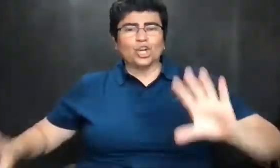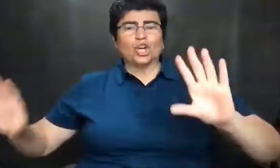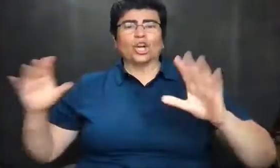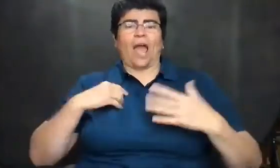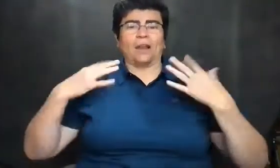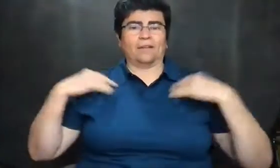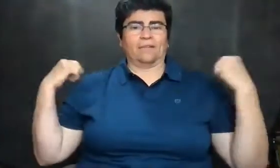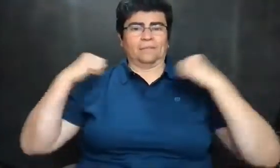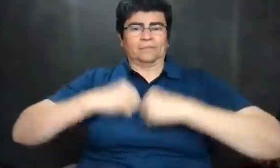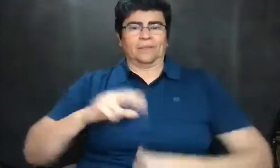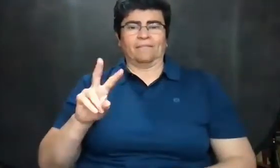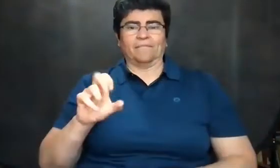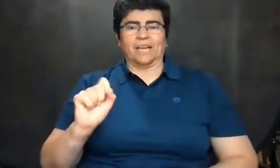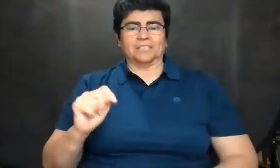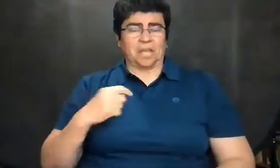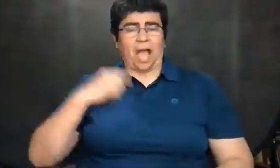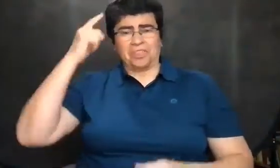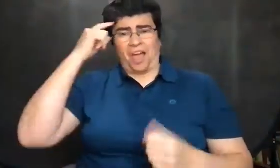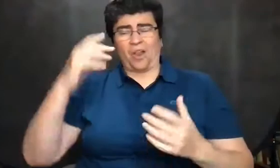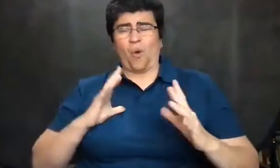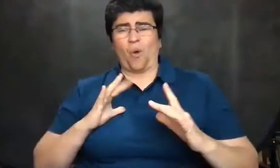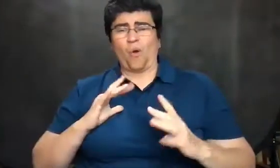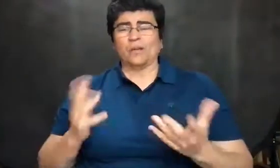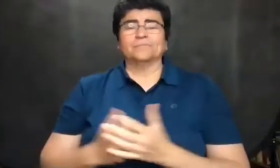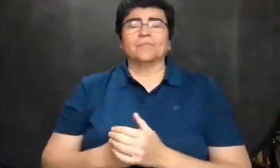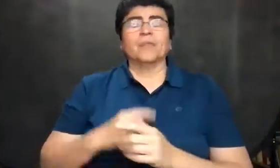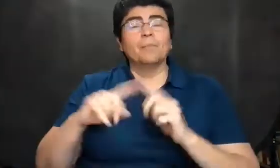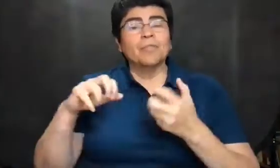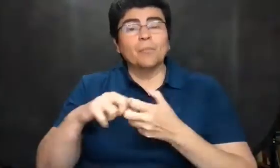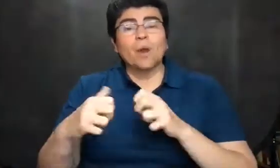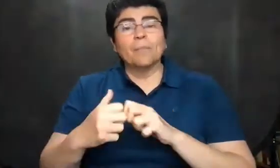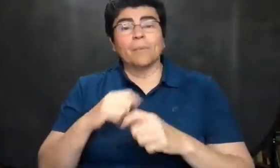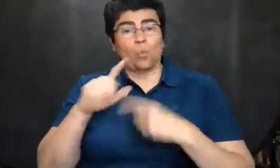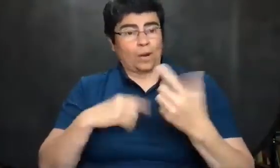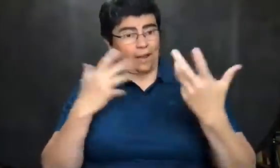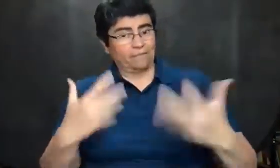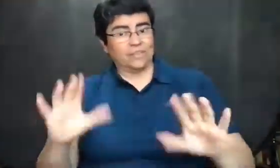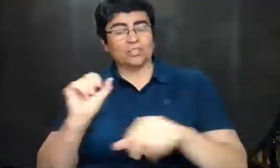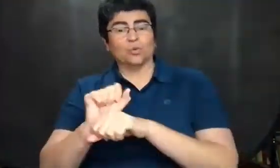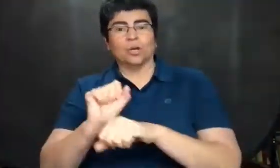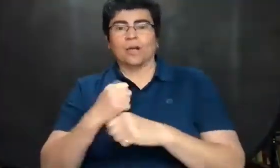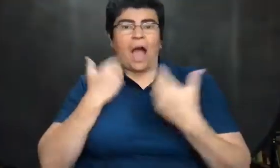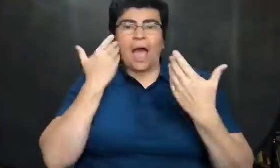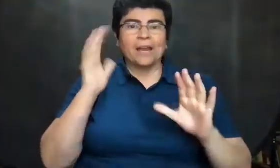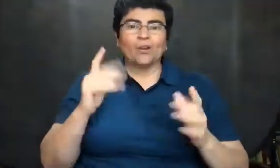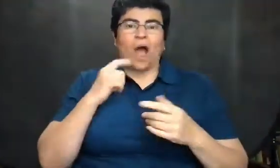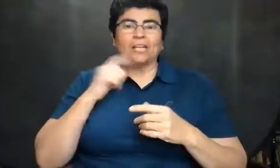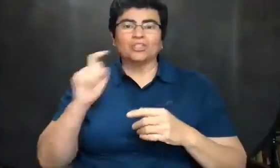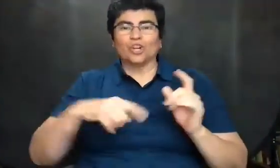was everything and then some, you know. And the problem is that when I got done with my shift, I didn't know enough to go home. So I'd stay there and drink.